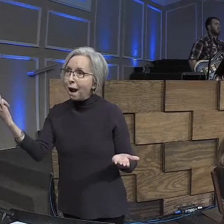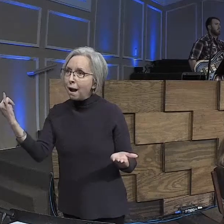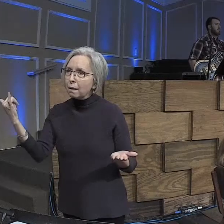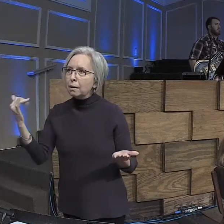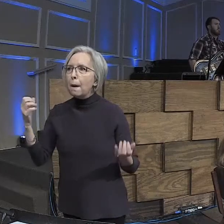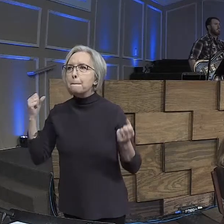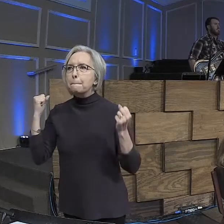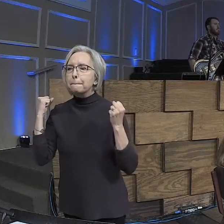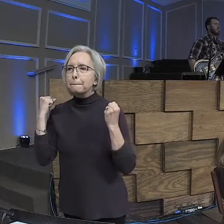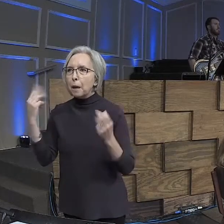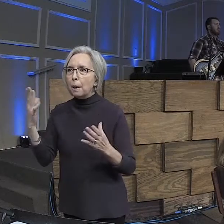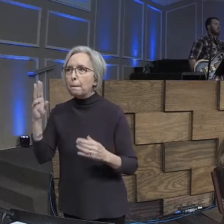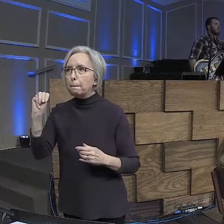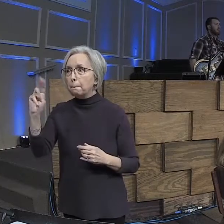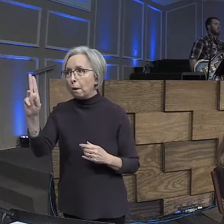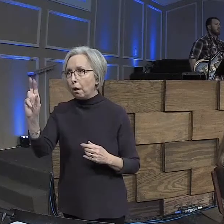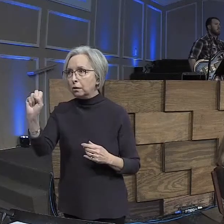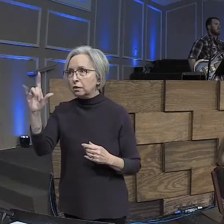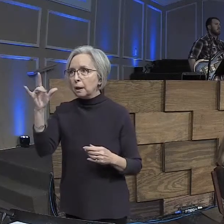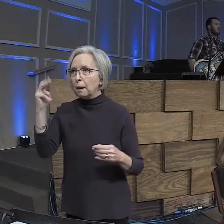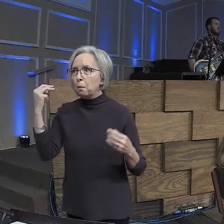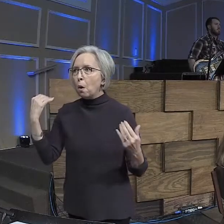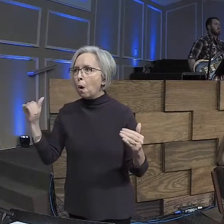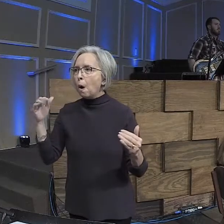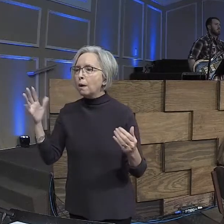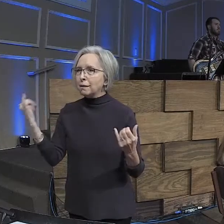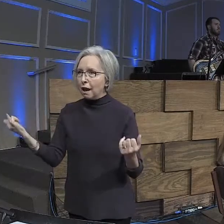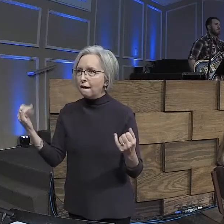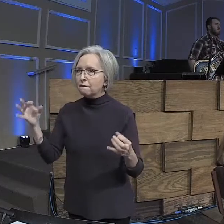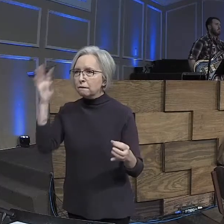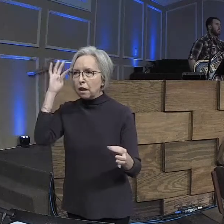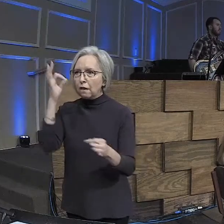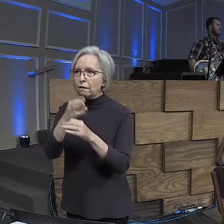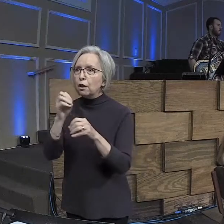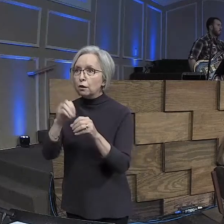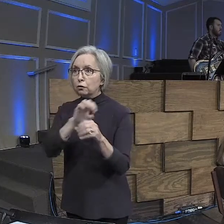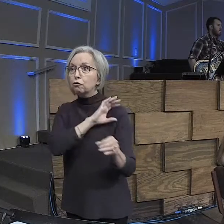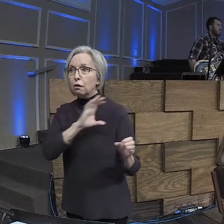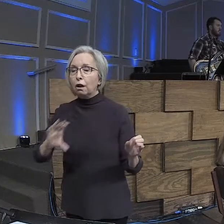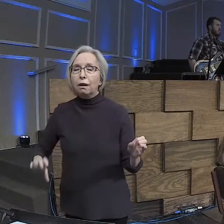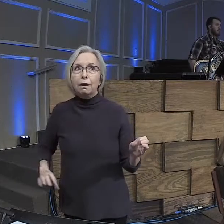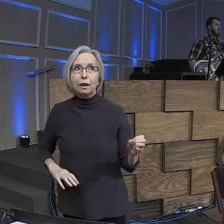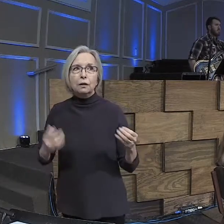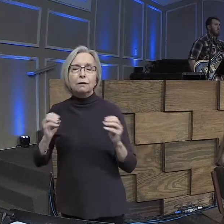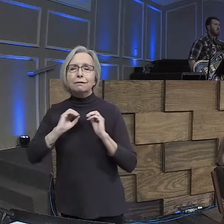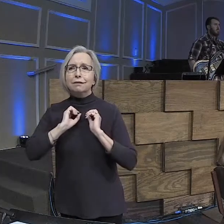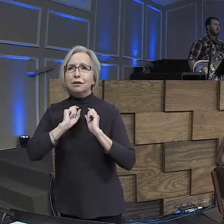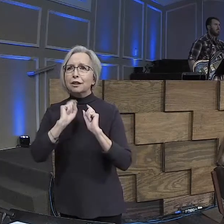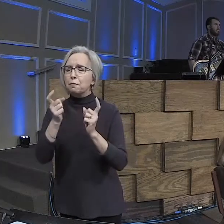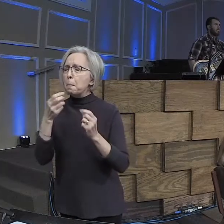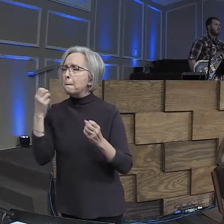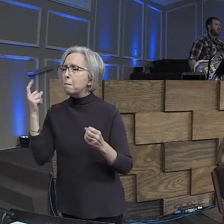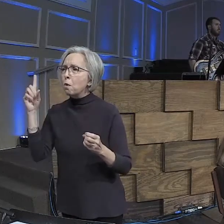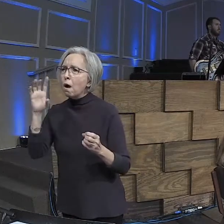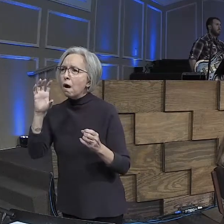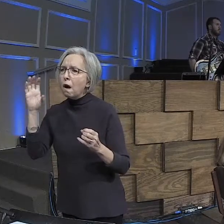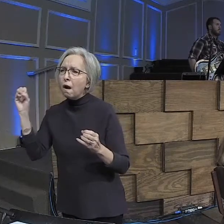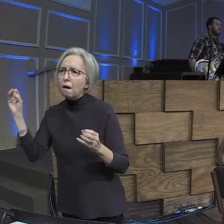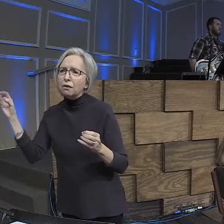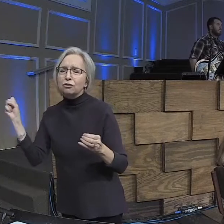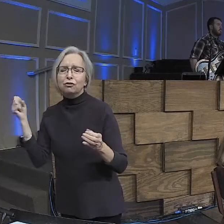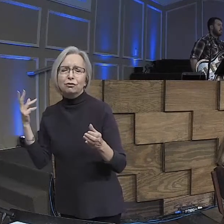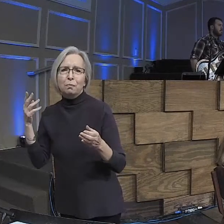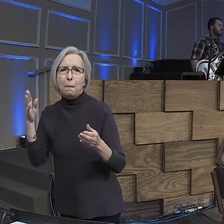many Muslims are coming to faith in Christ. And we were able to send them hundreds and hundreds of Bibles so that they will have God's Word